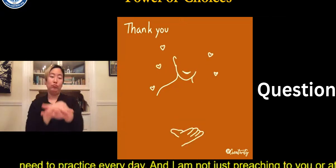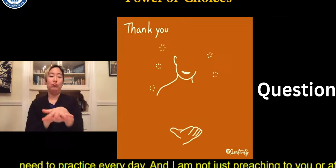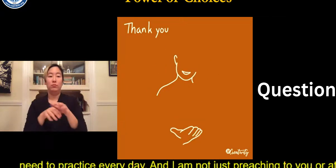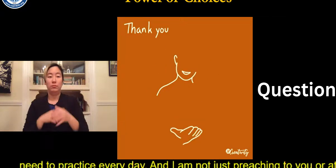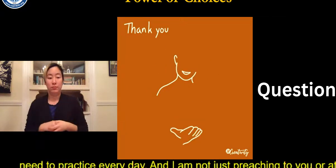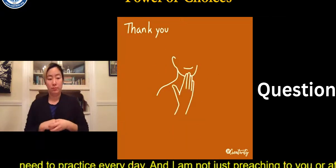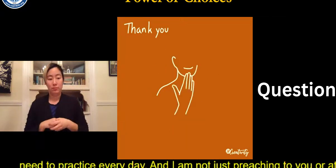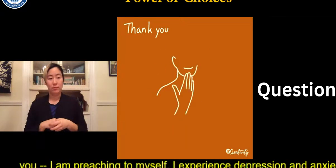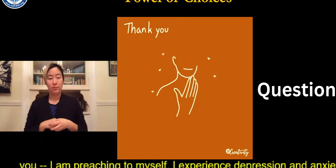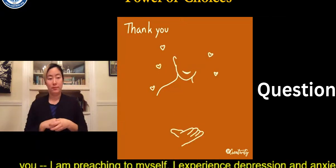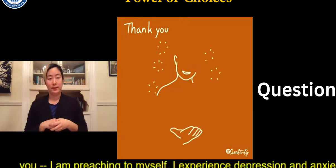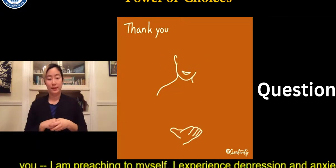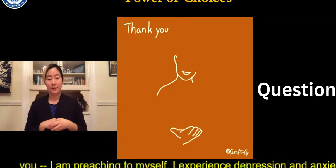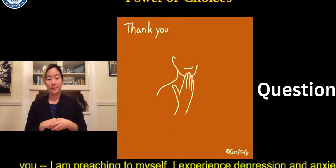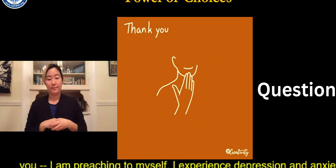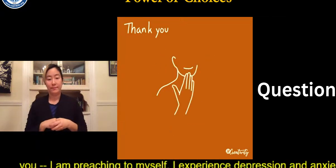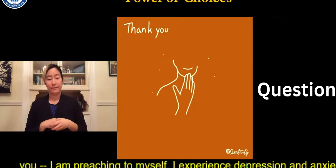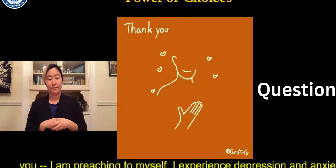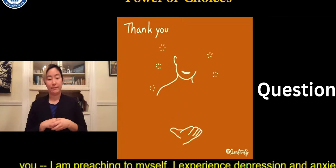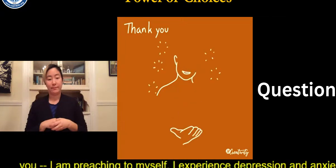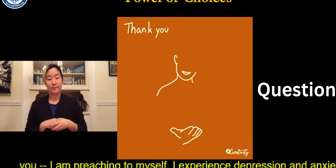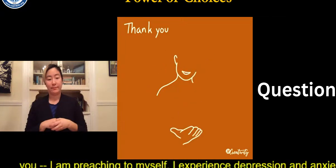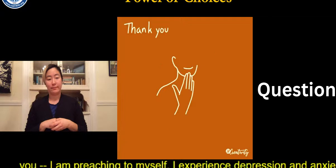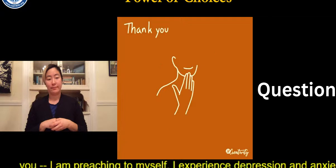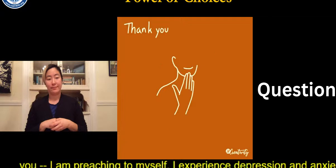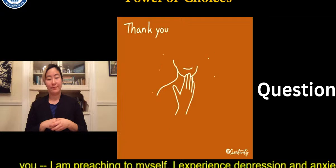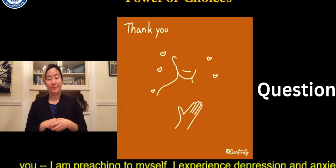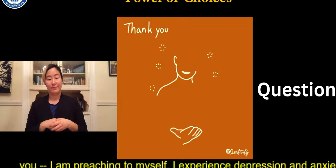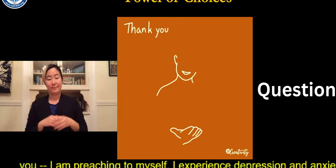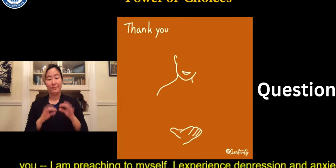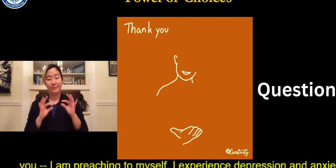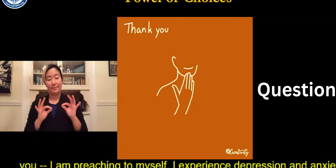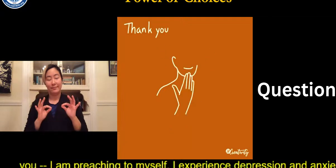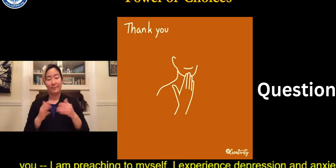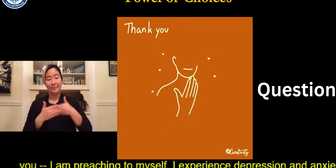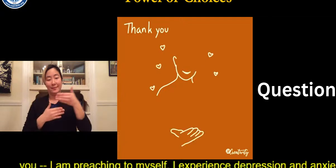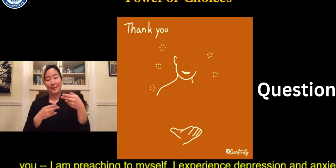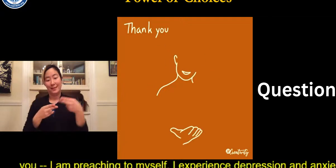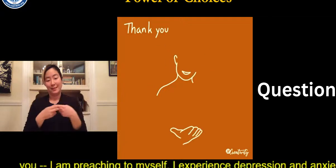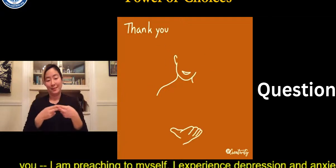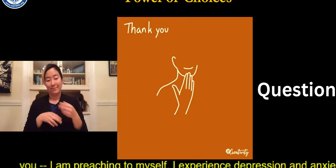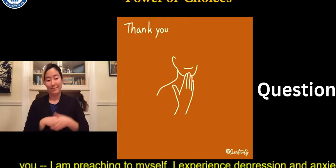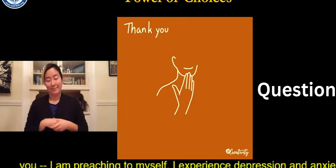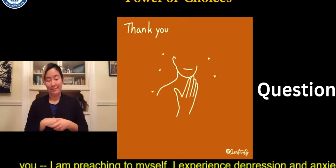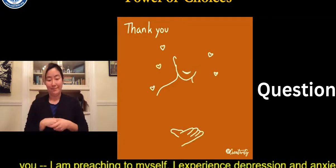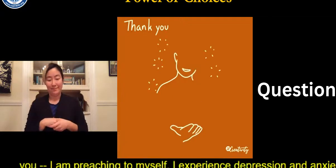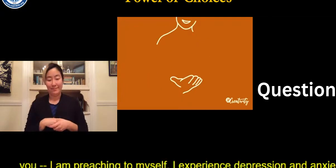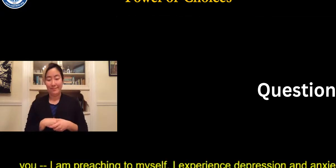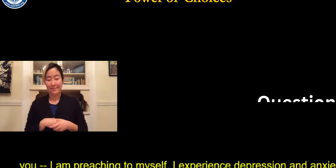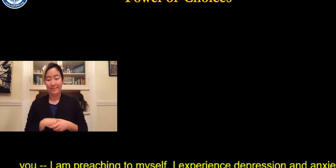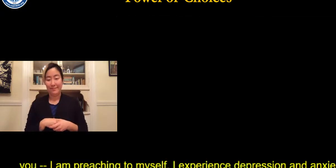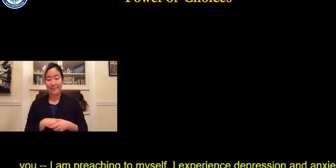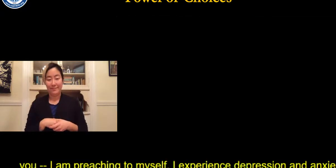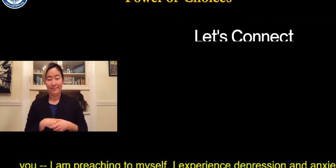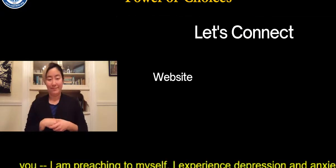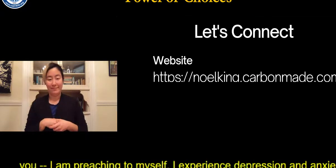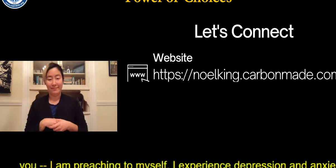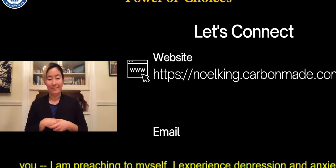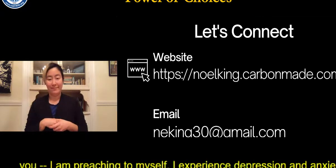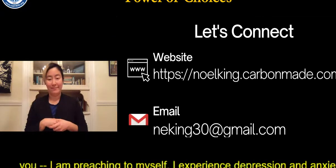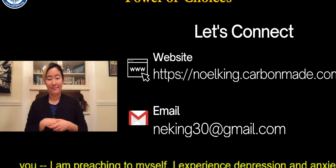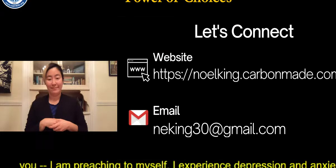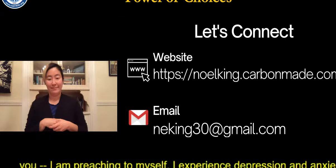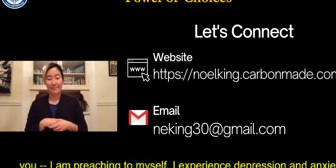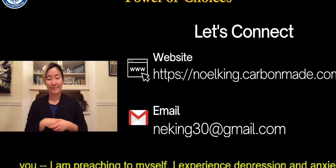red, yellow, green light. And I need to work on my coping skills every day so that I can integrate with society and live my life